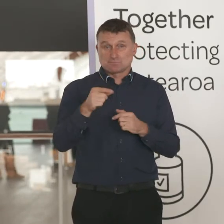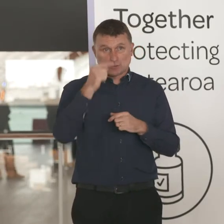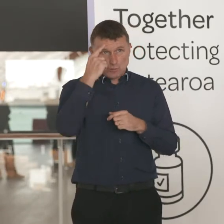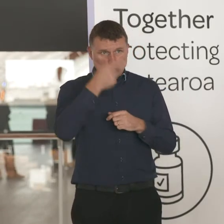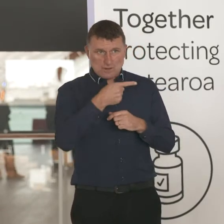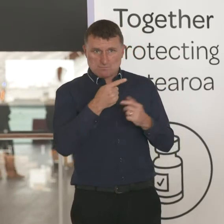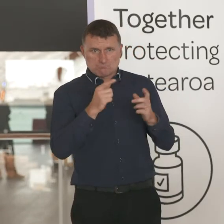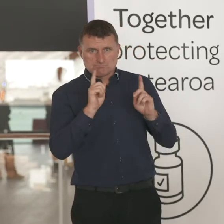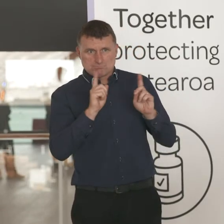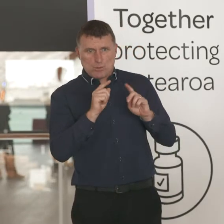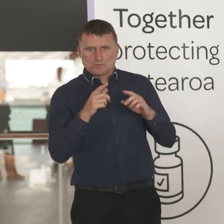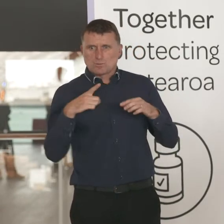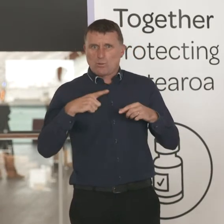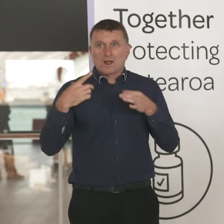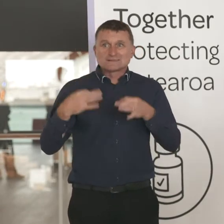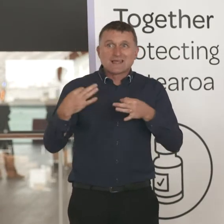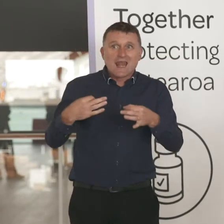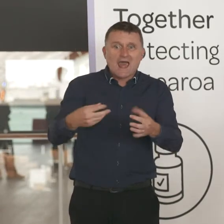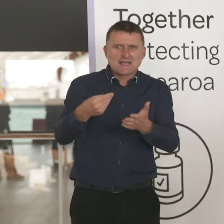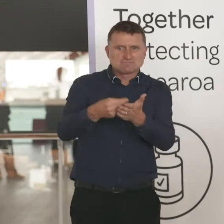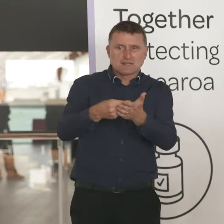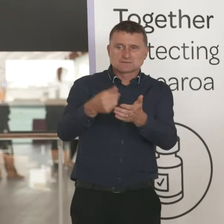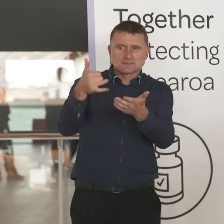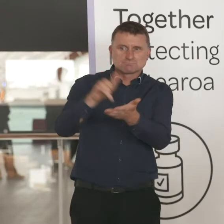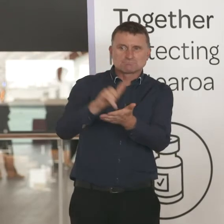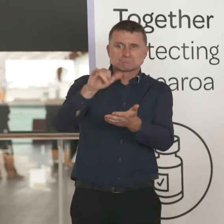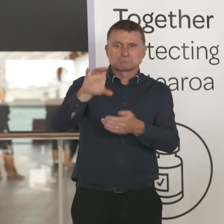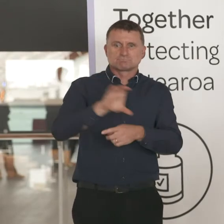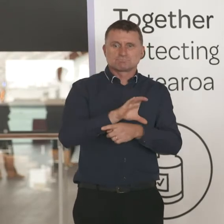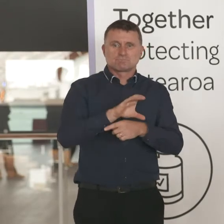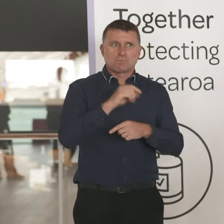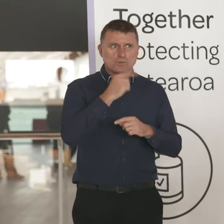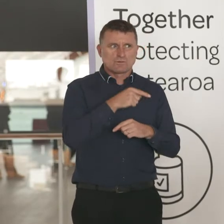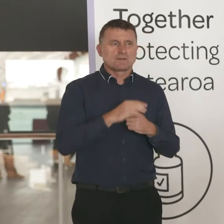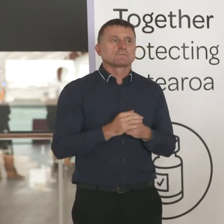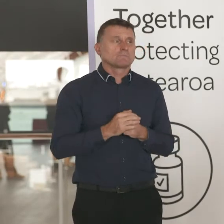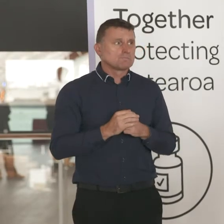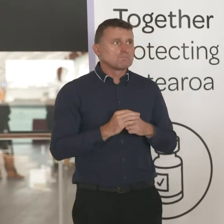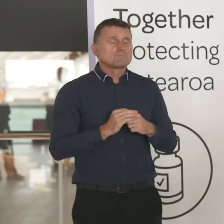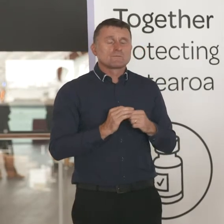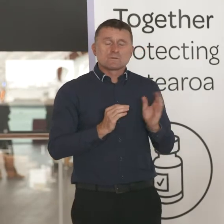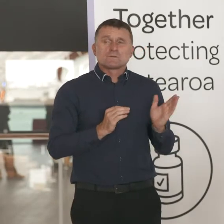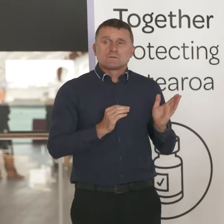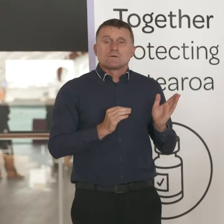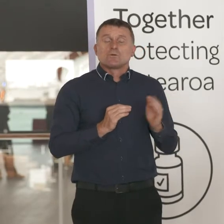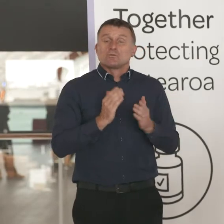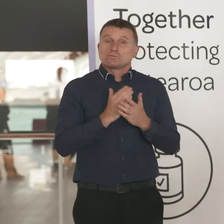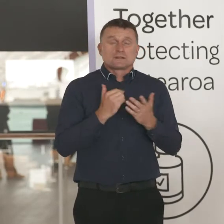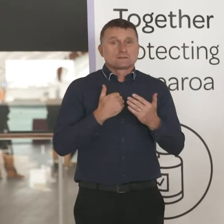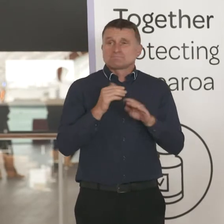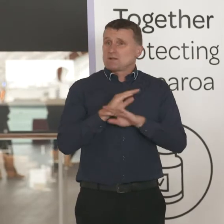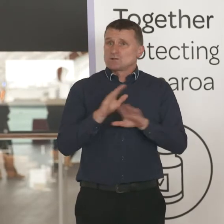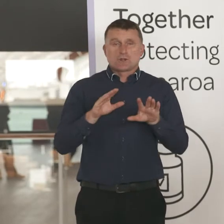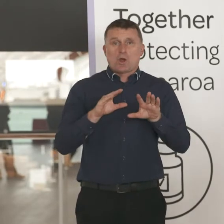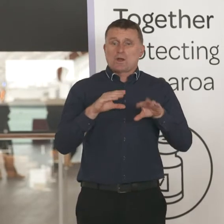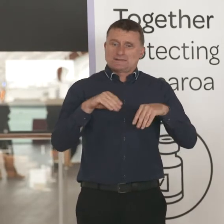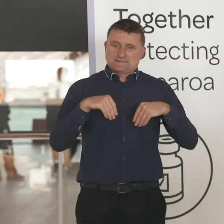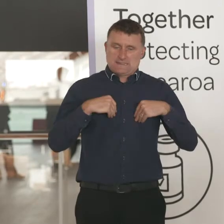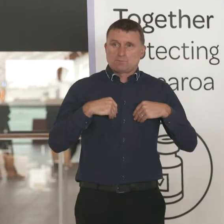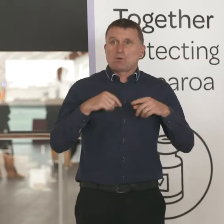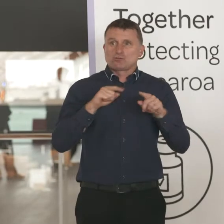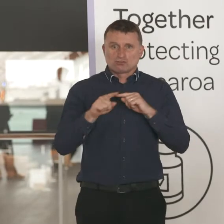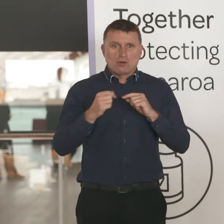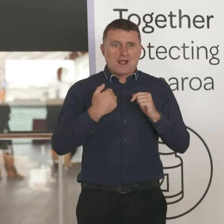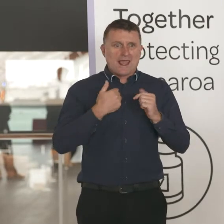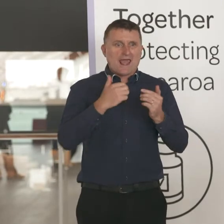that funding? No, it's not acceptable. We always try to make sure that we pay our providers in a timely